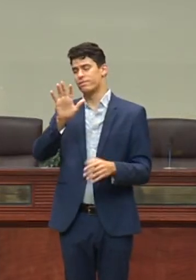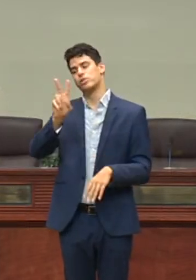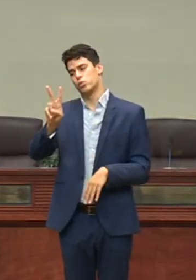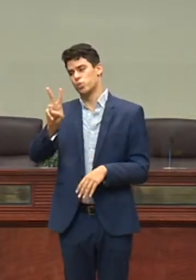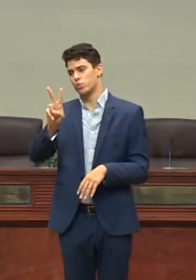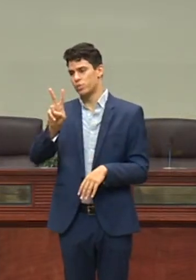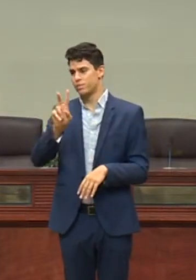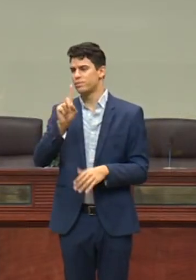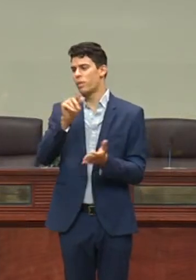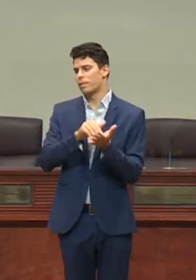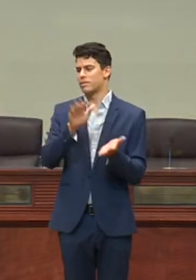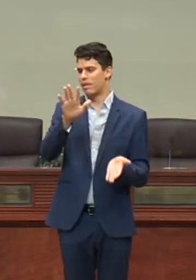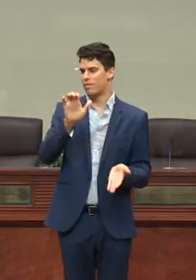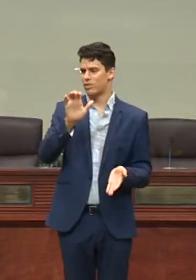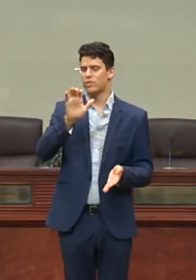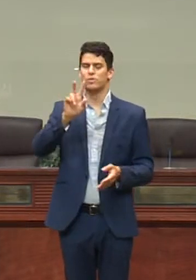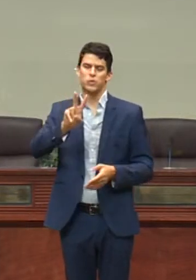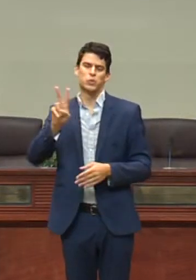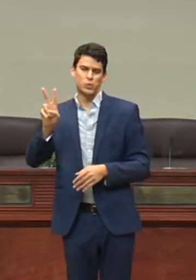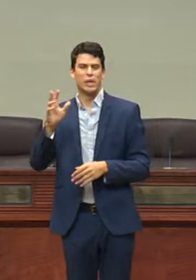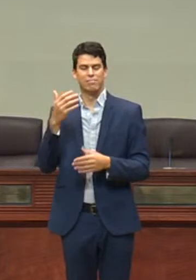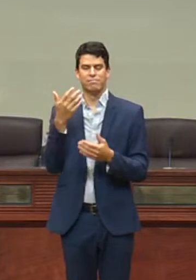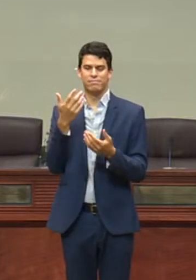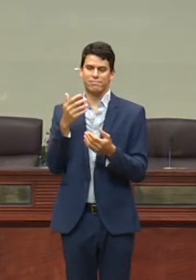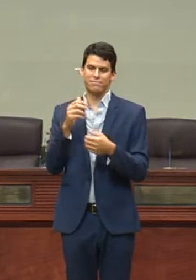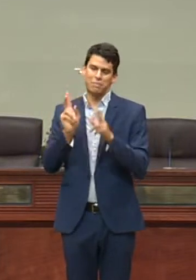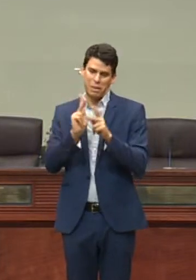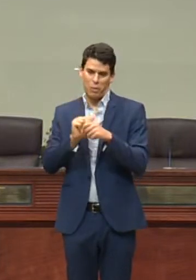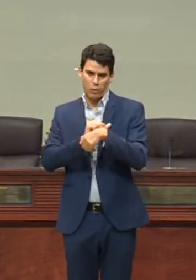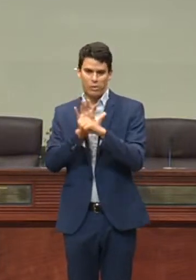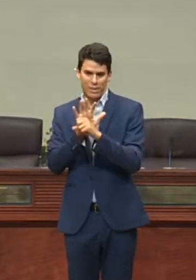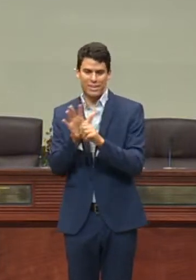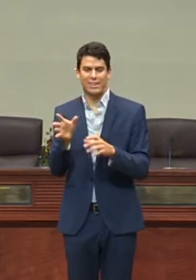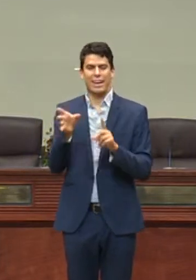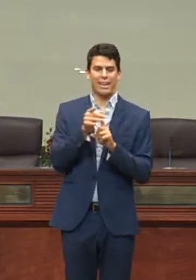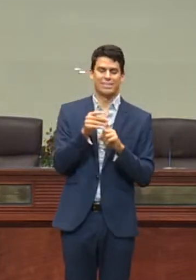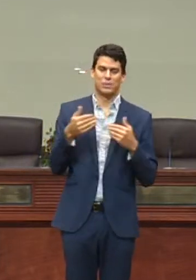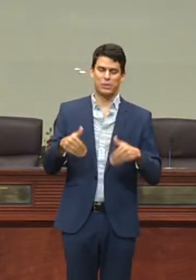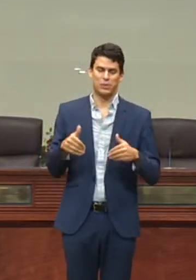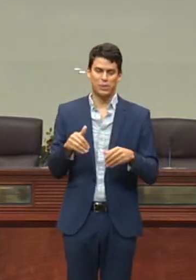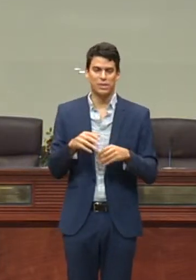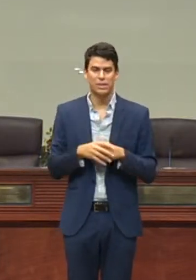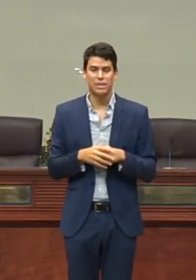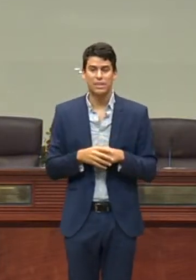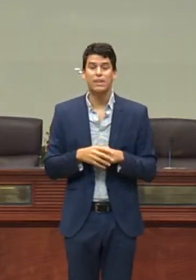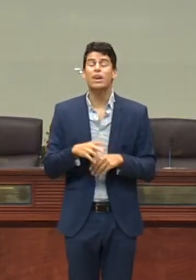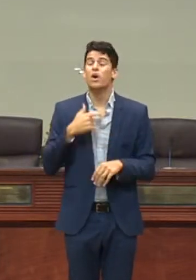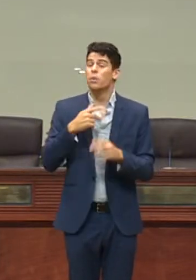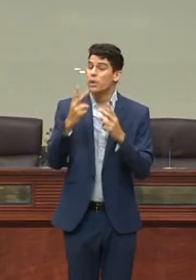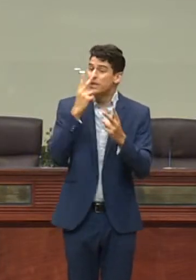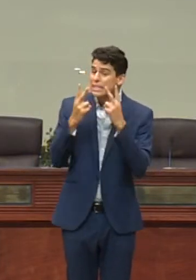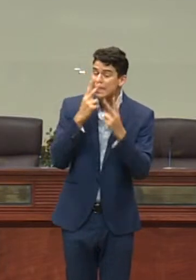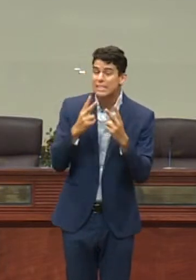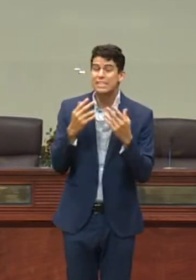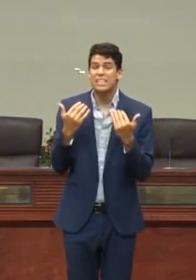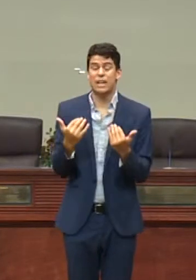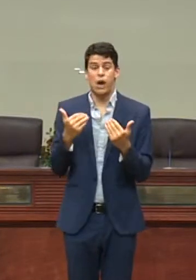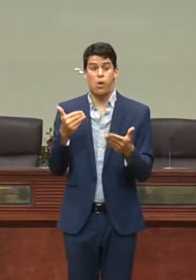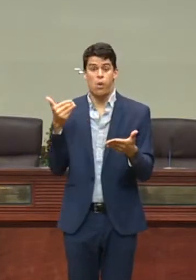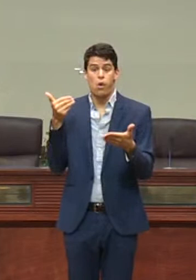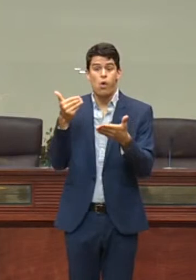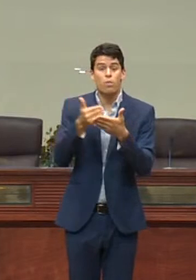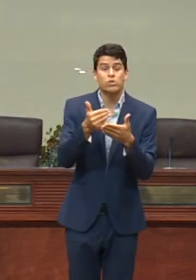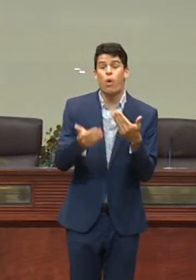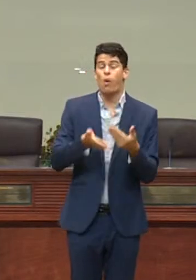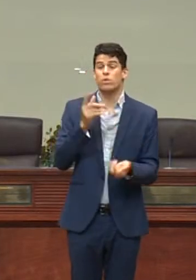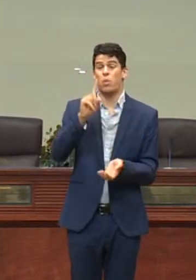will share additional information. Now, these numbers are extraordinary. We are seeing nearly 1,000 new